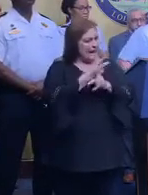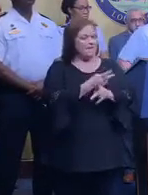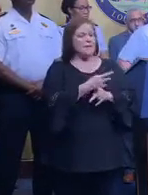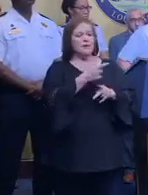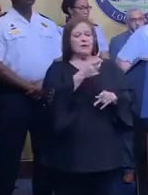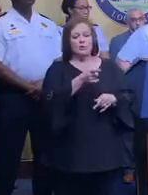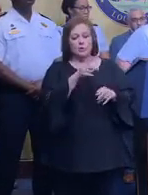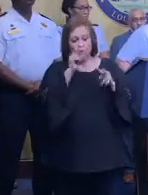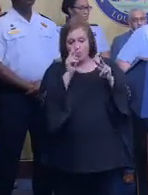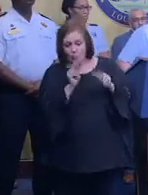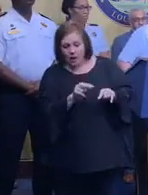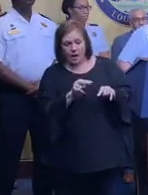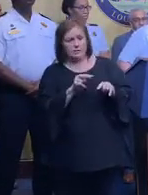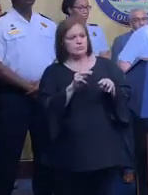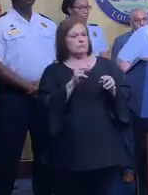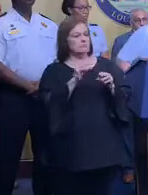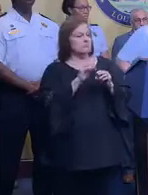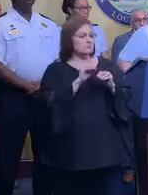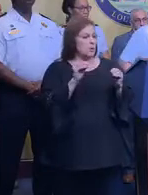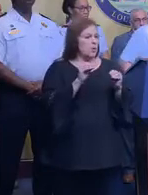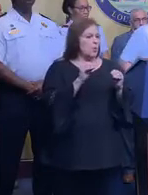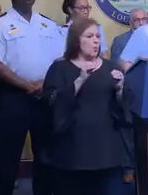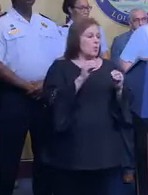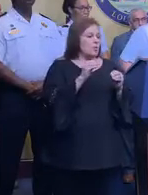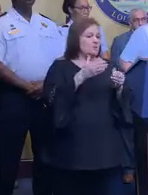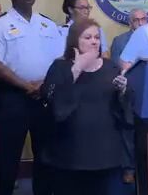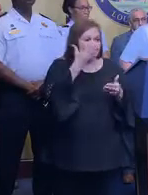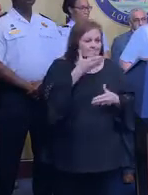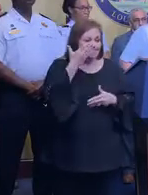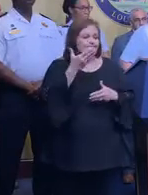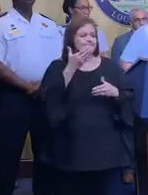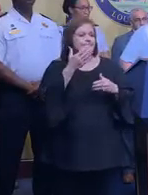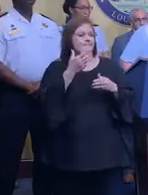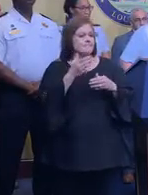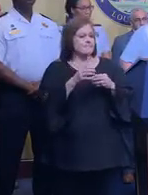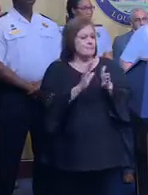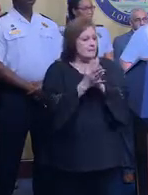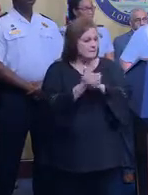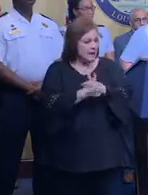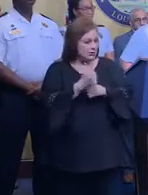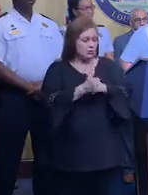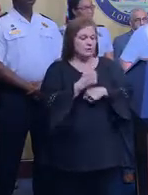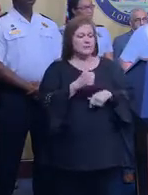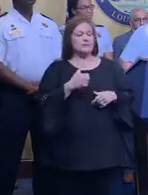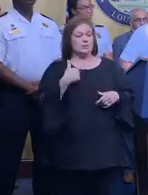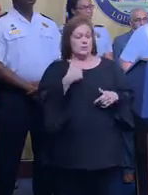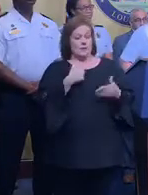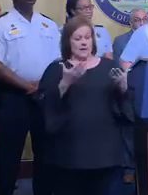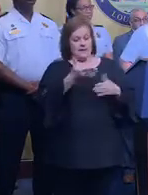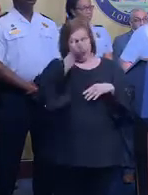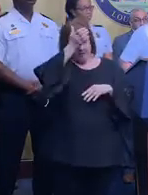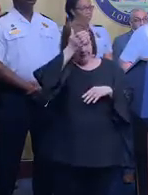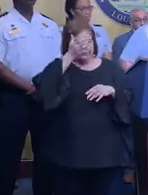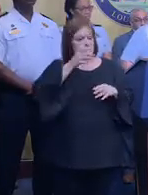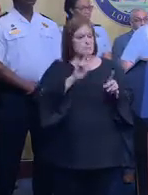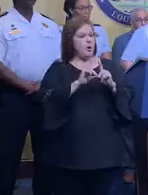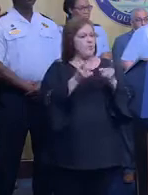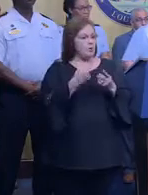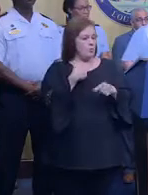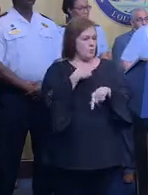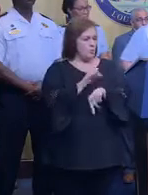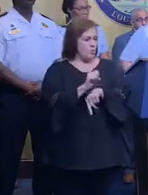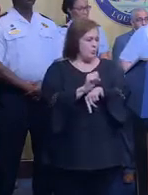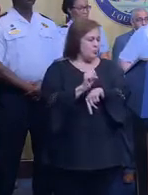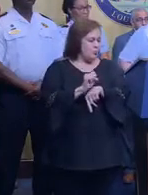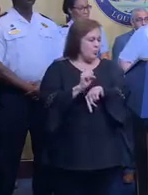any combustibles if you were to lose electricity and resort to that. Once again, the men and women in the New Orleans Fire Department train hard for this. They work very